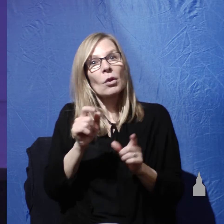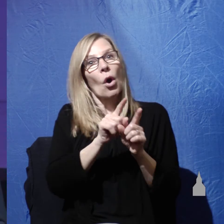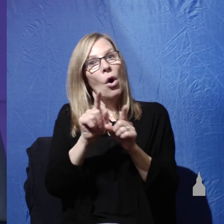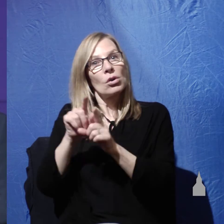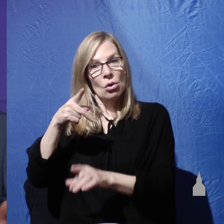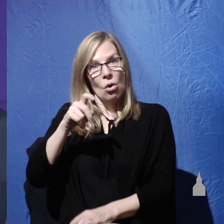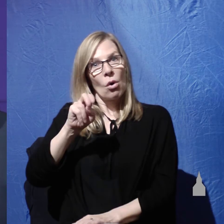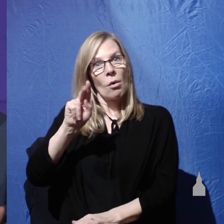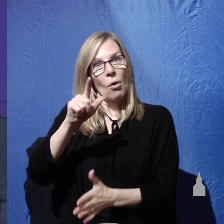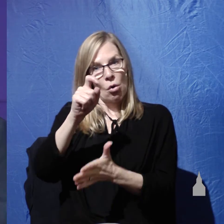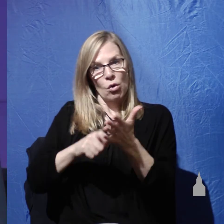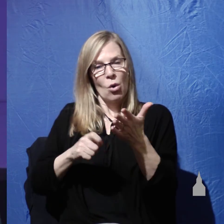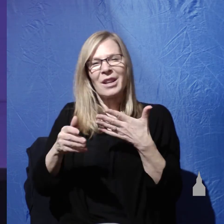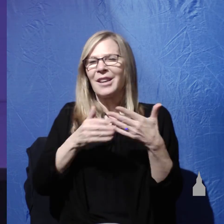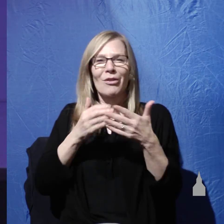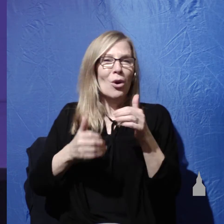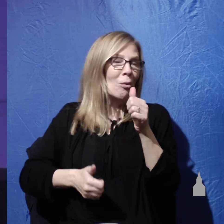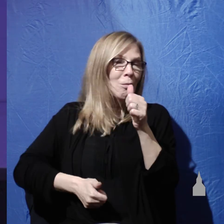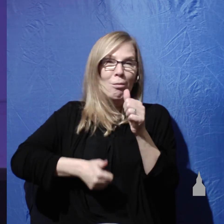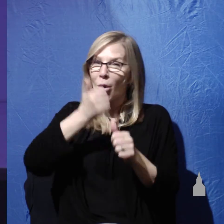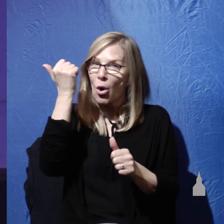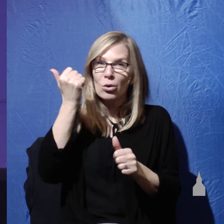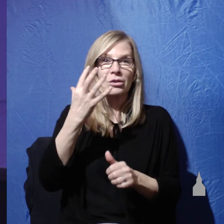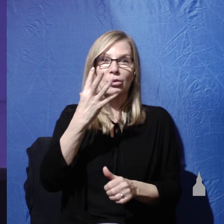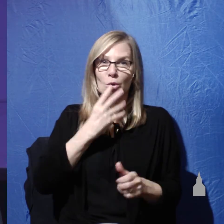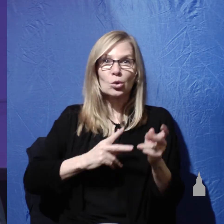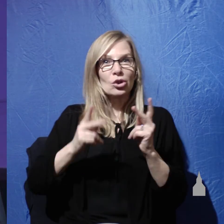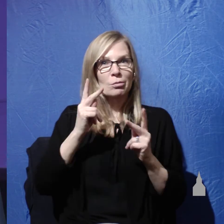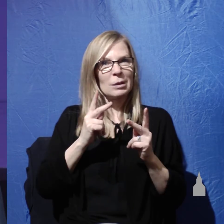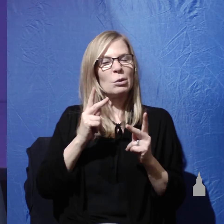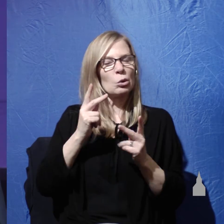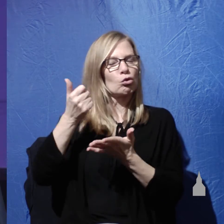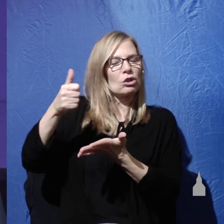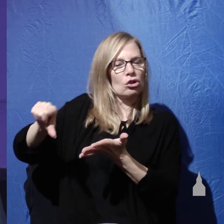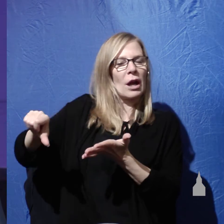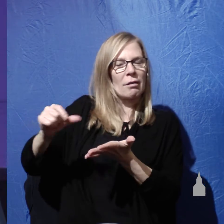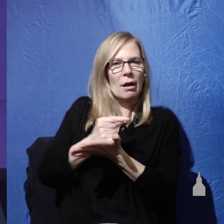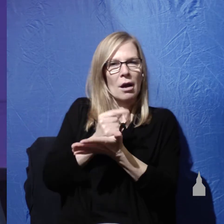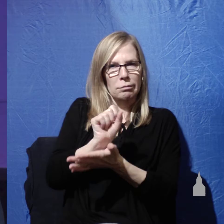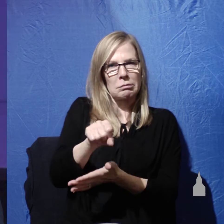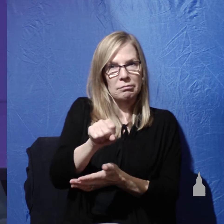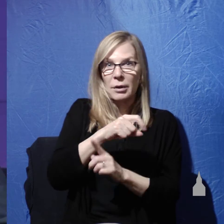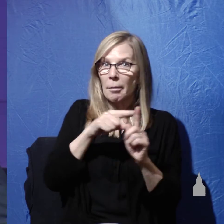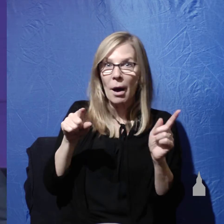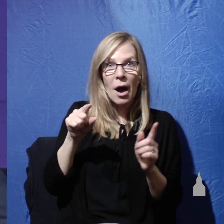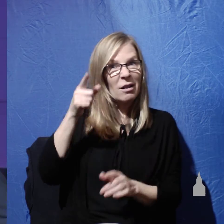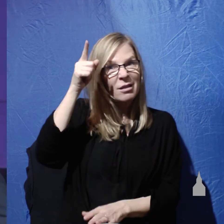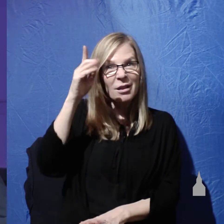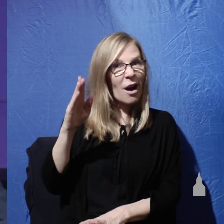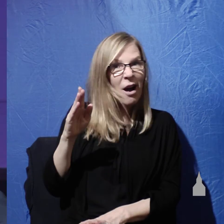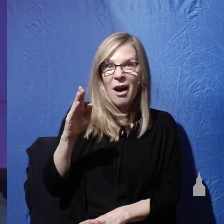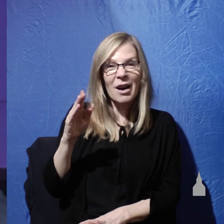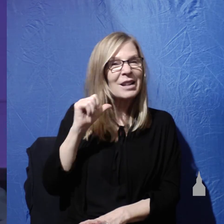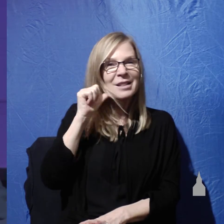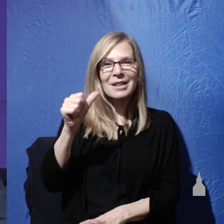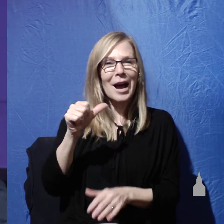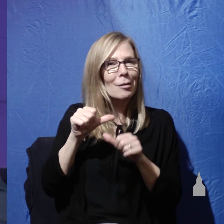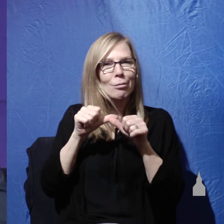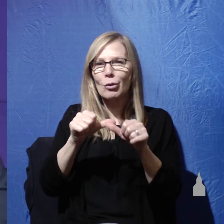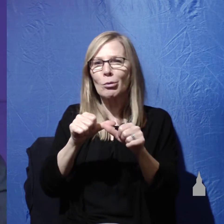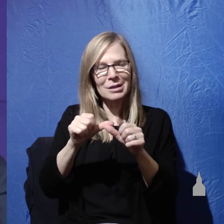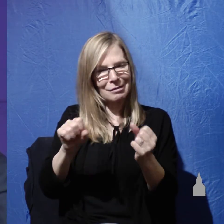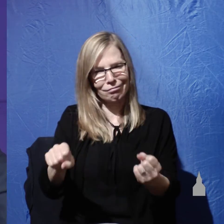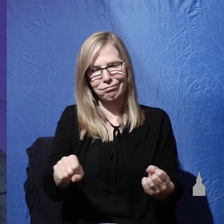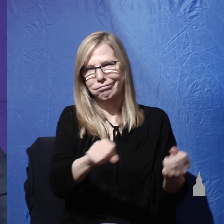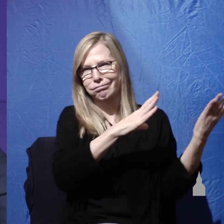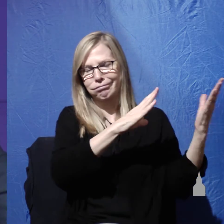went on to write that though the vast majority of Jewish people reject the gospel, God has not permanently cast